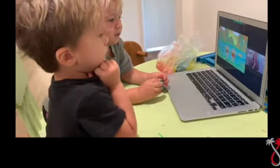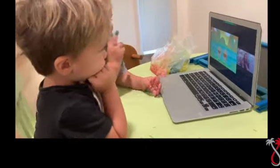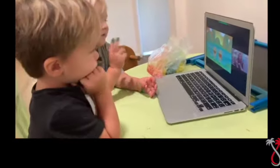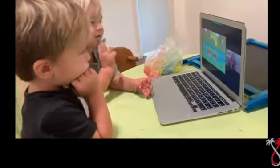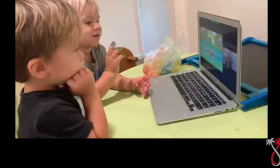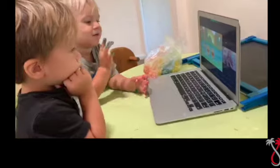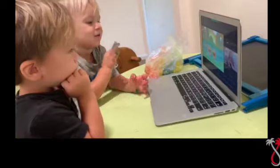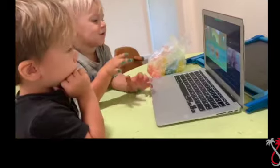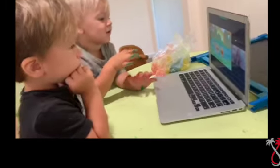There's the river.